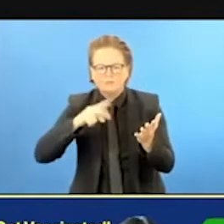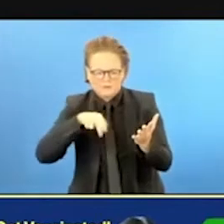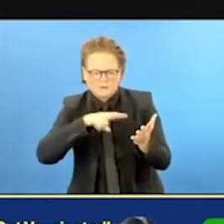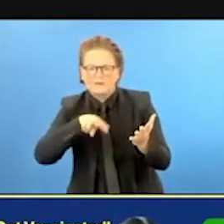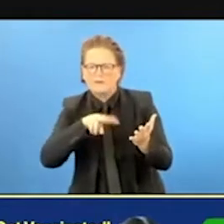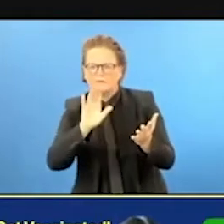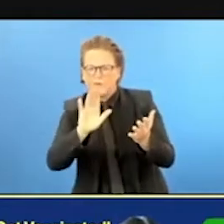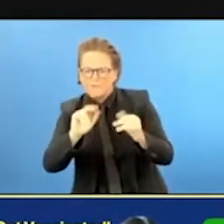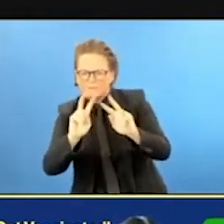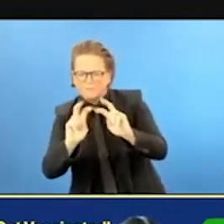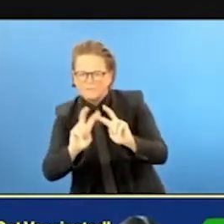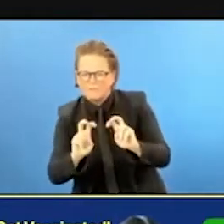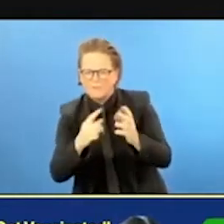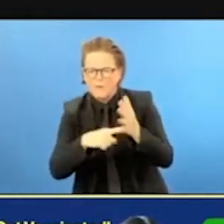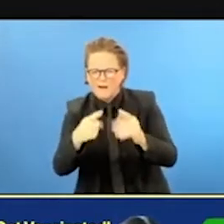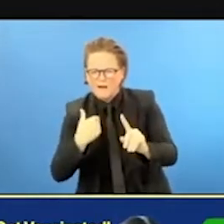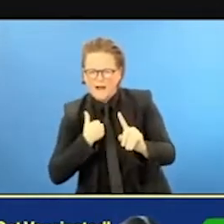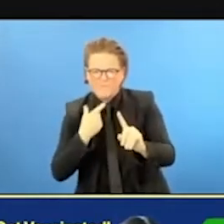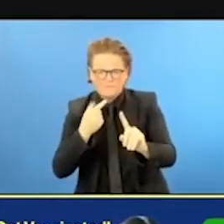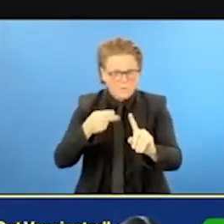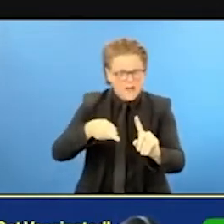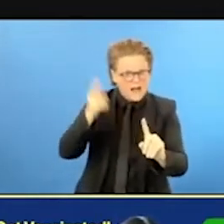Now turning to vaccination sites.